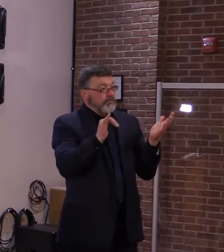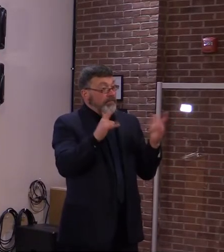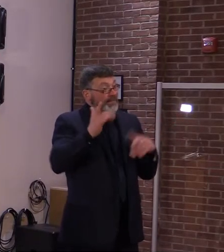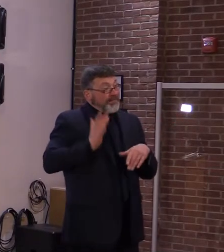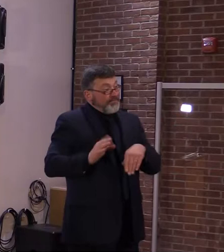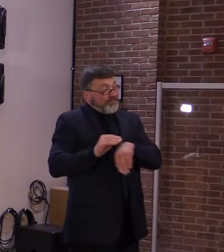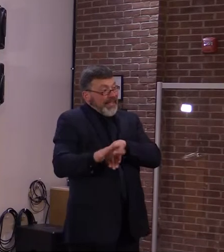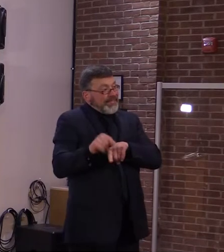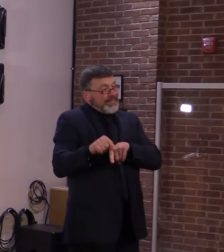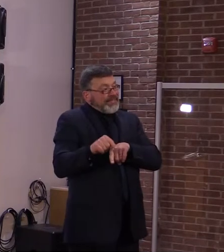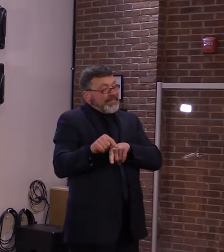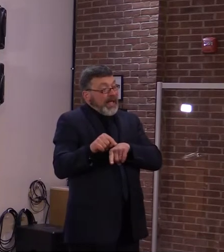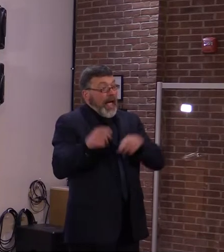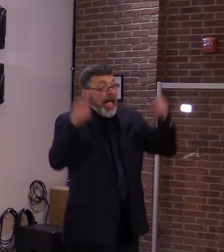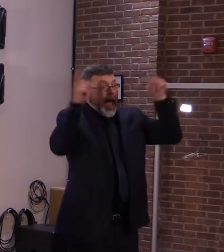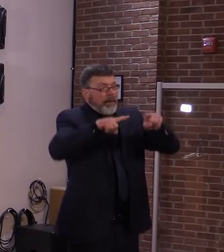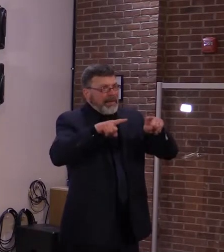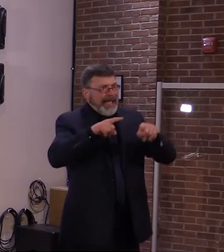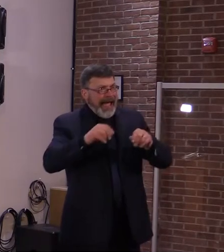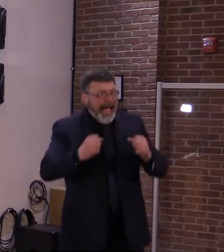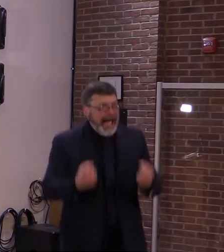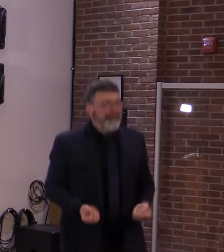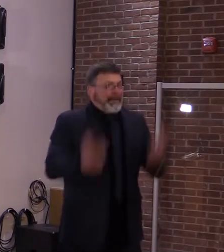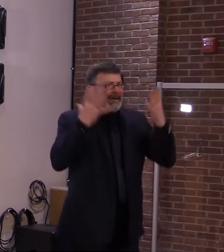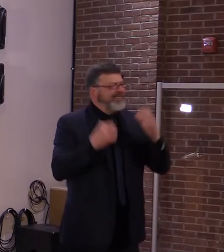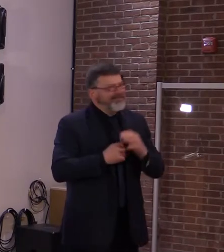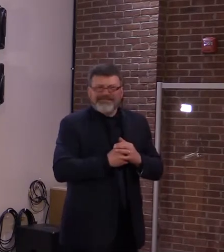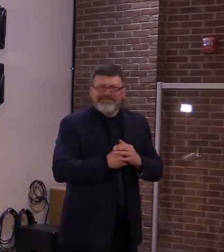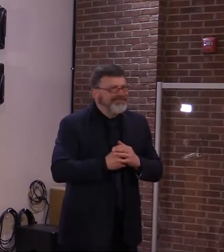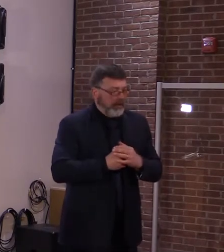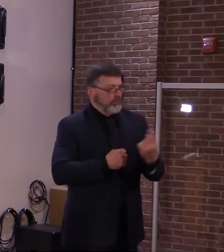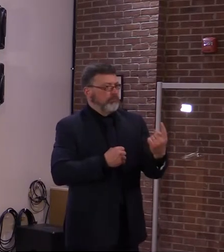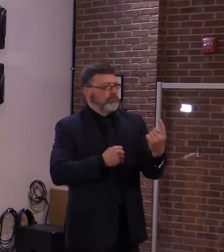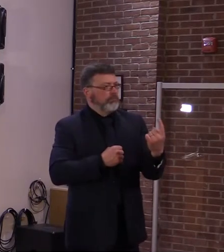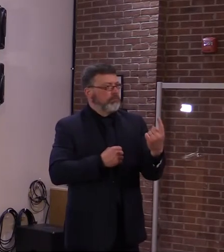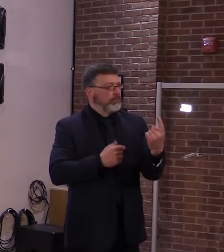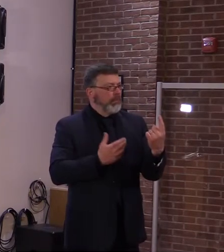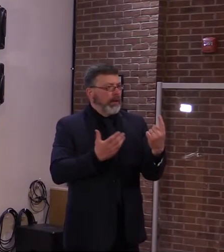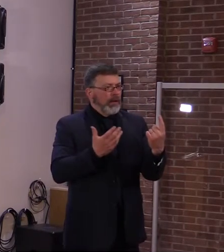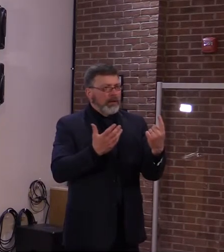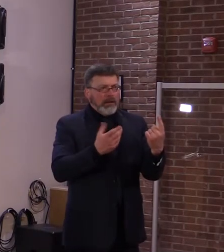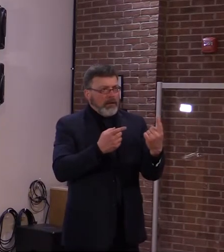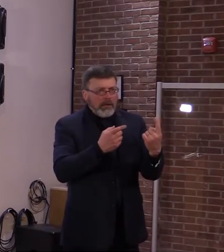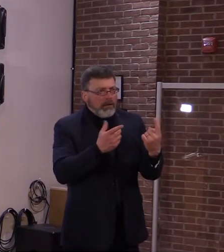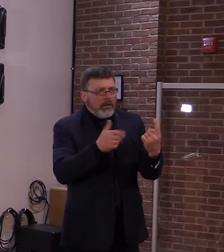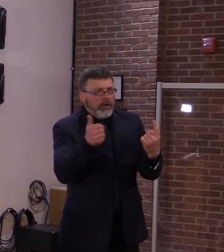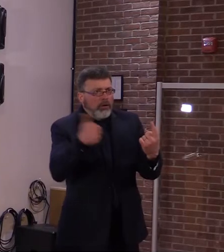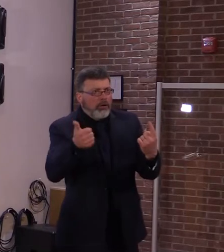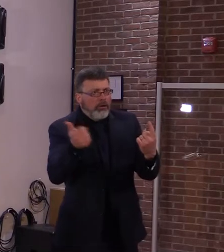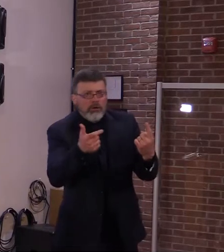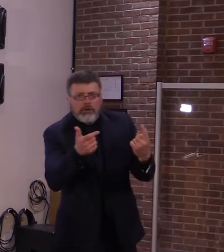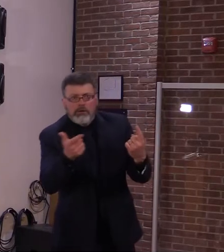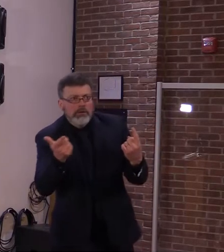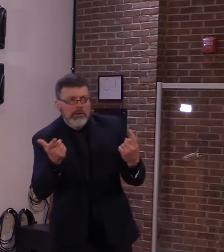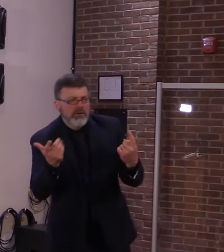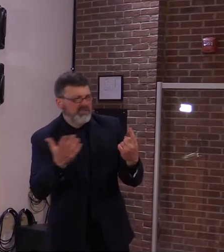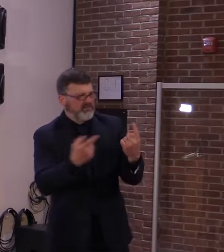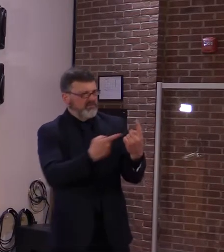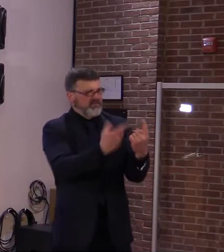and would not be seen in huge numbers in any of the trials that have been ongoing to